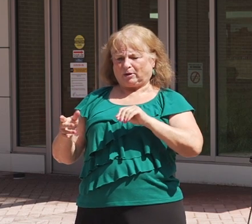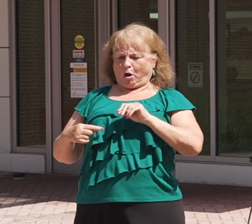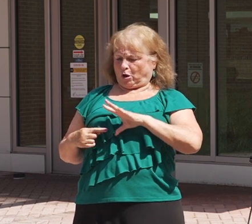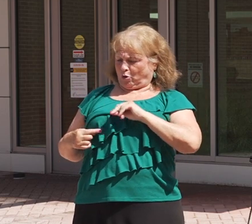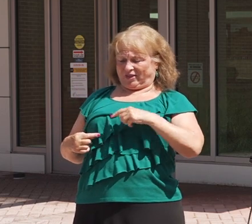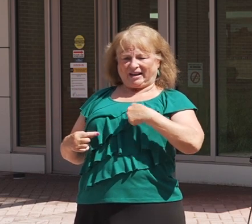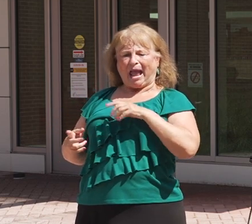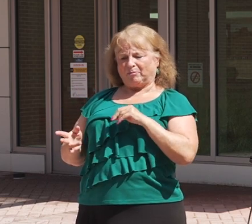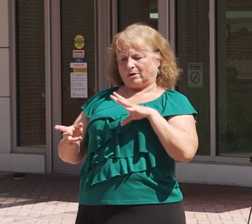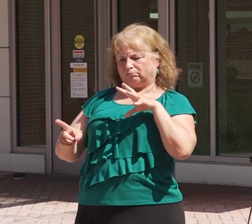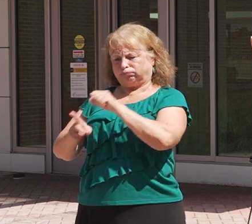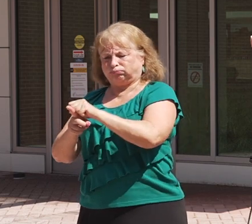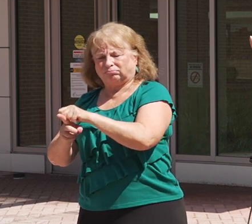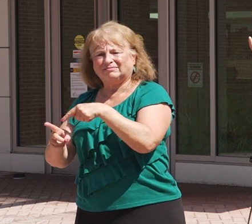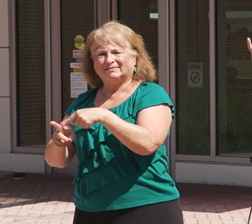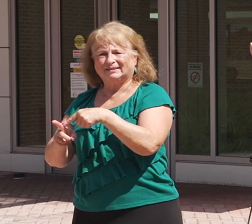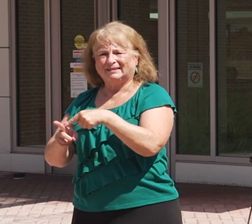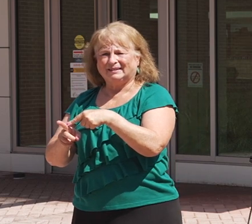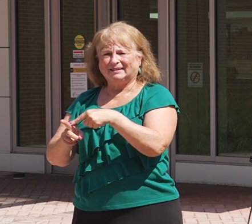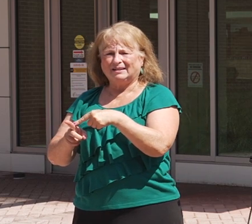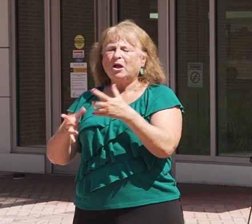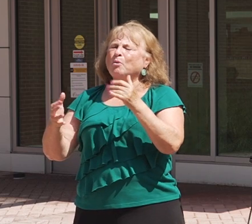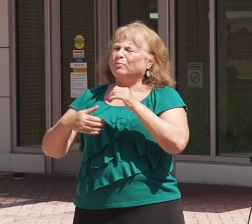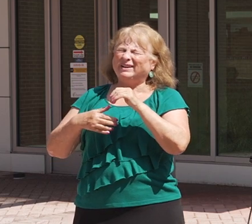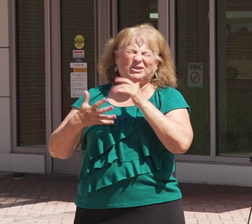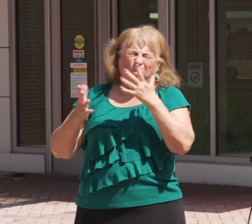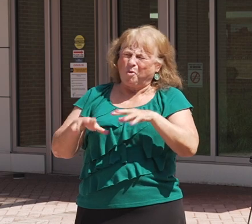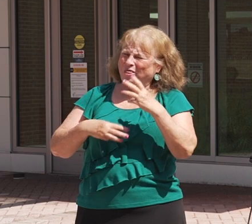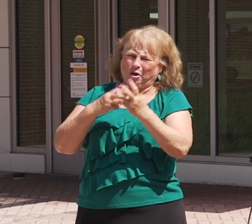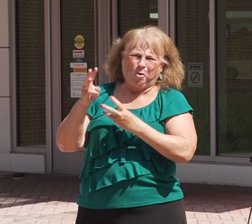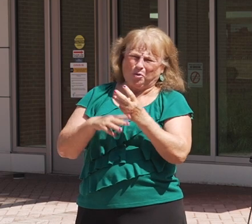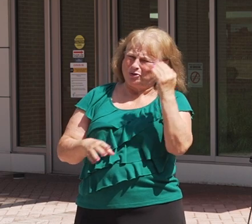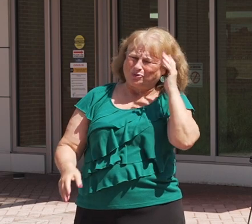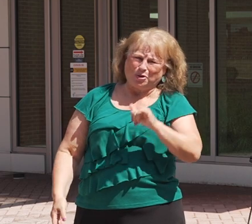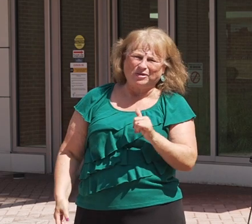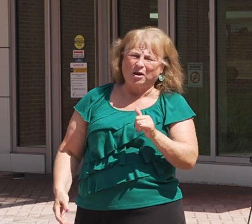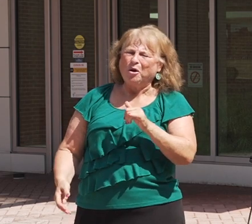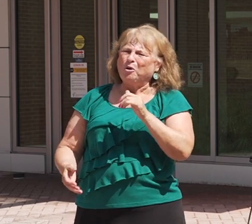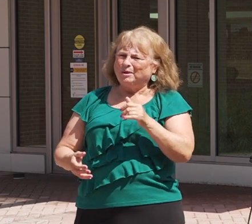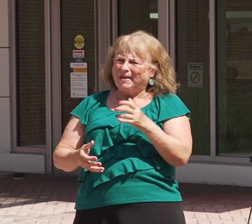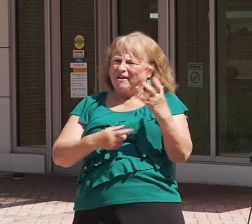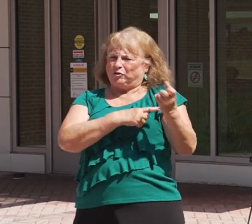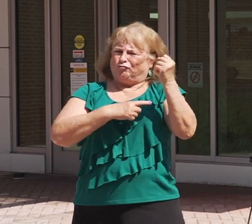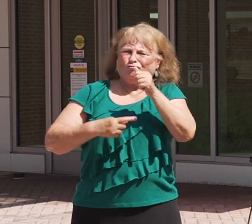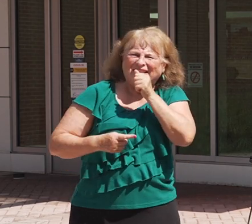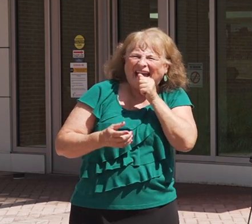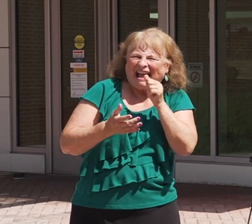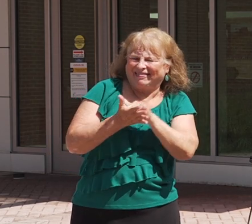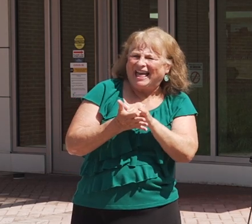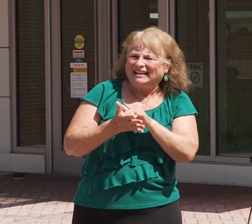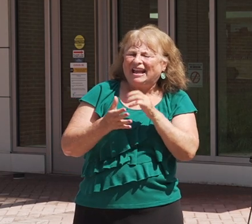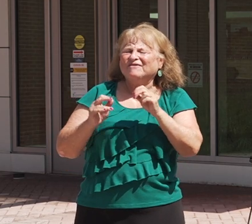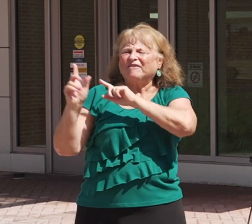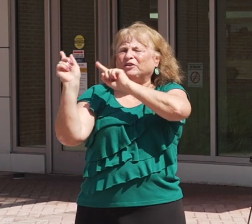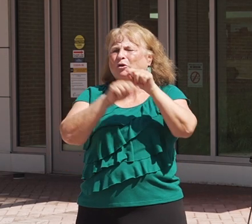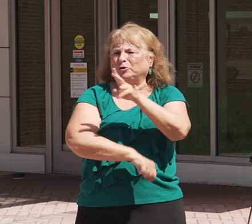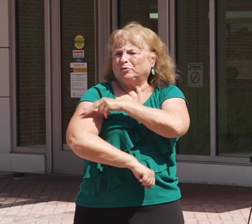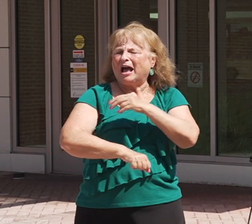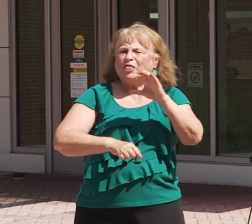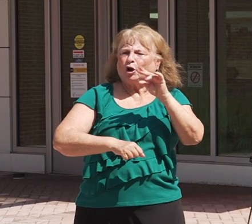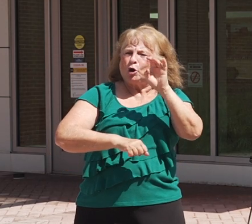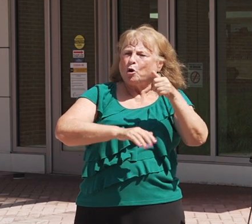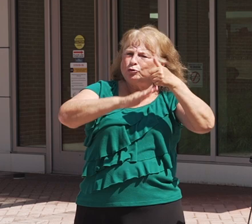camera. That's not something that necessarily we want the whole world to know. We might have to redact that. If they have to go to a hospital, the code to get into the